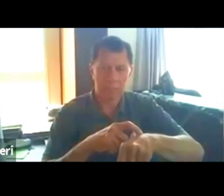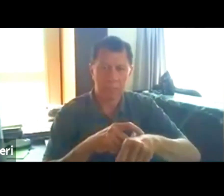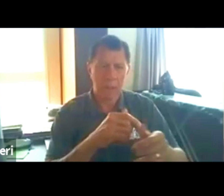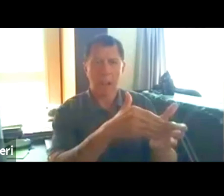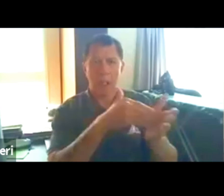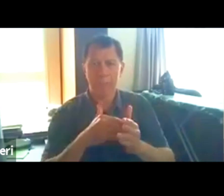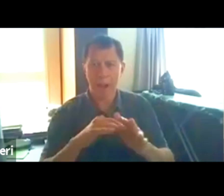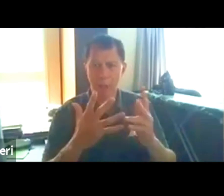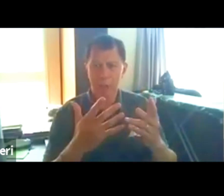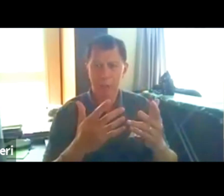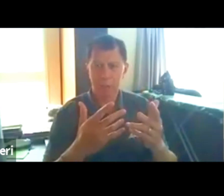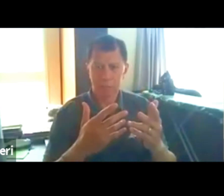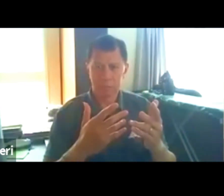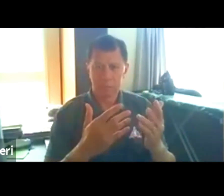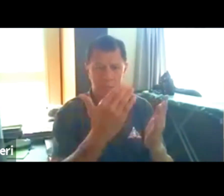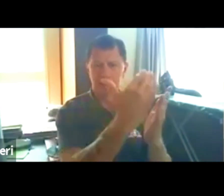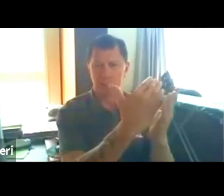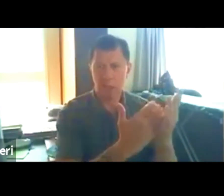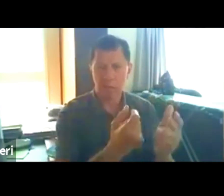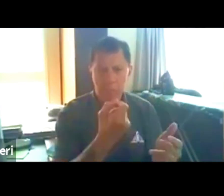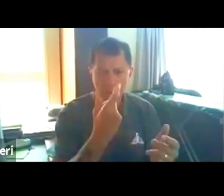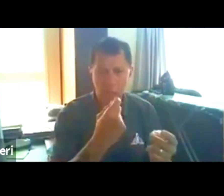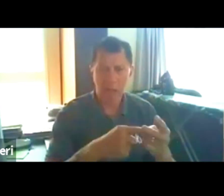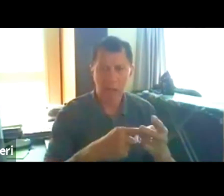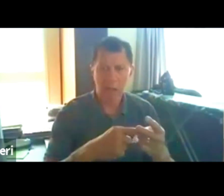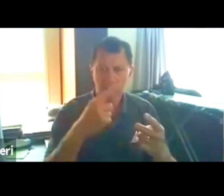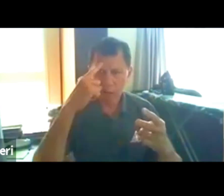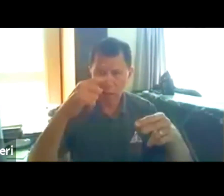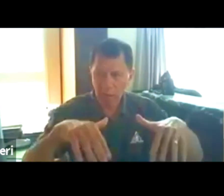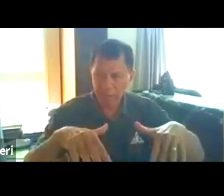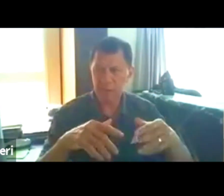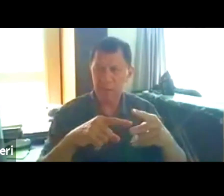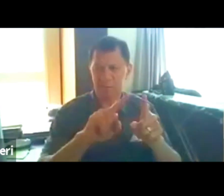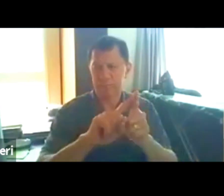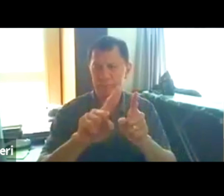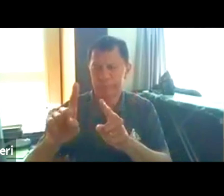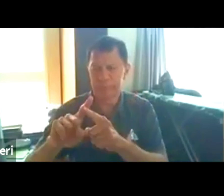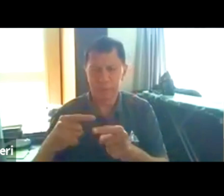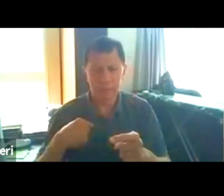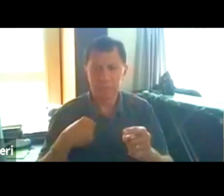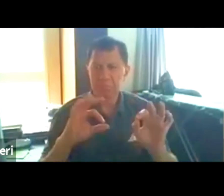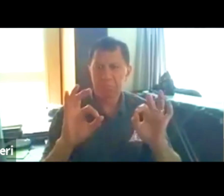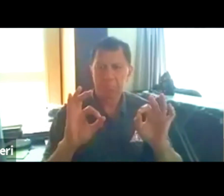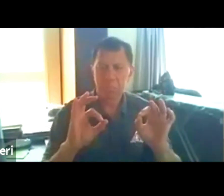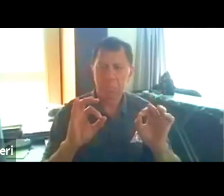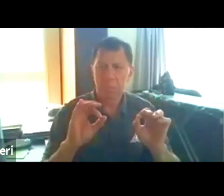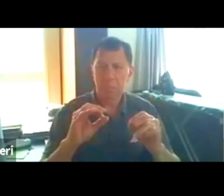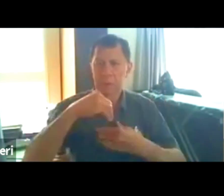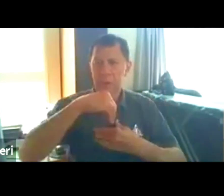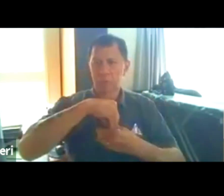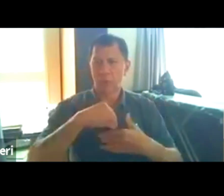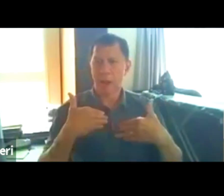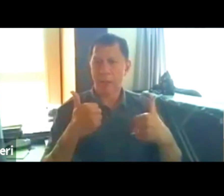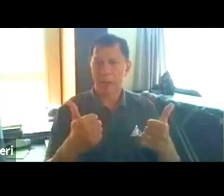and for things to run smoothly for me. And the interpreter helped me through, you know, the questions, which were, you know, like some of the questions